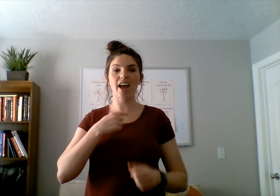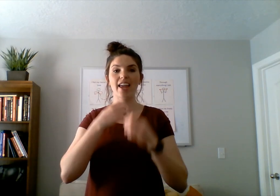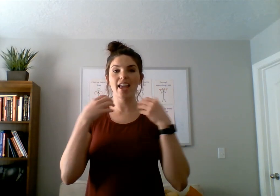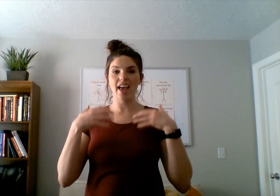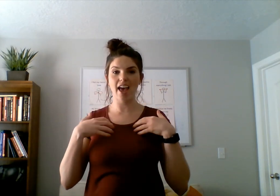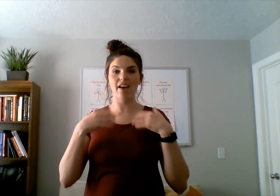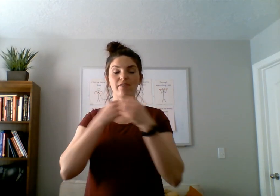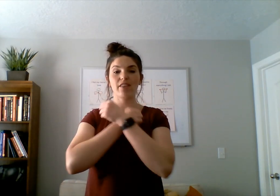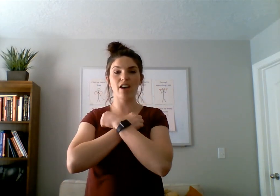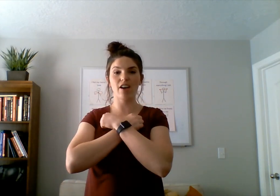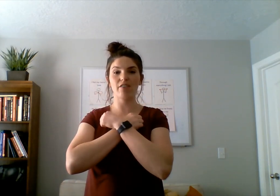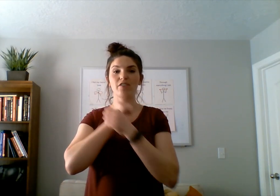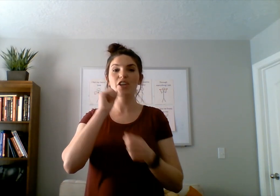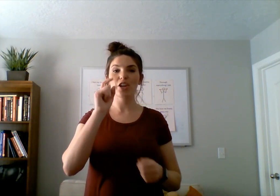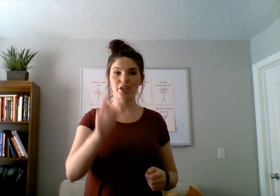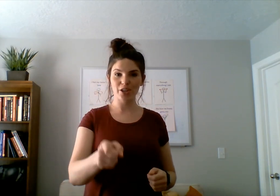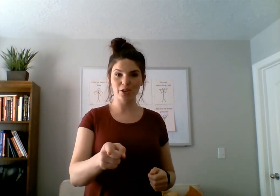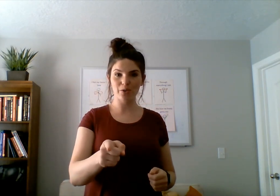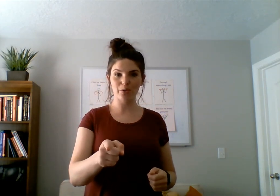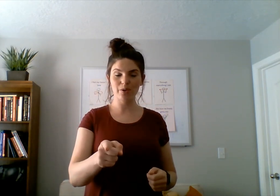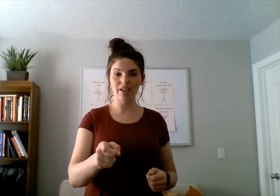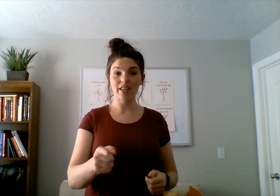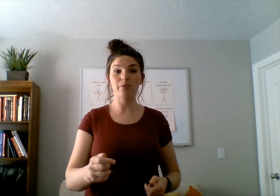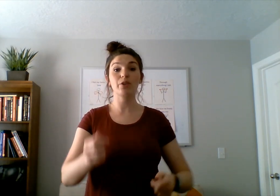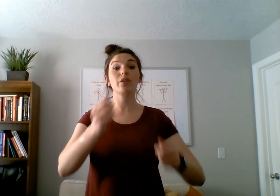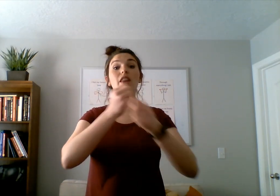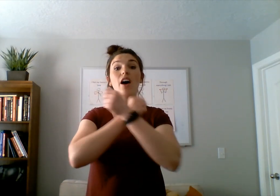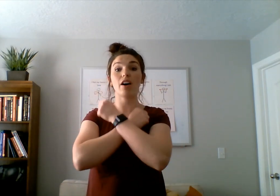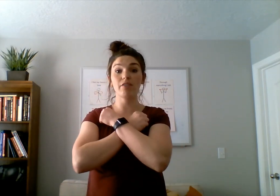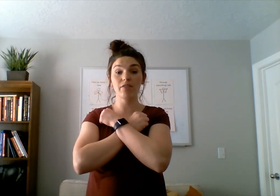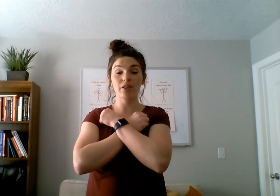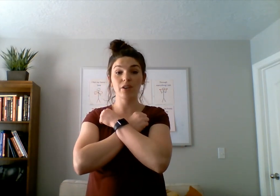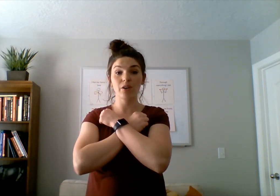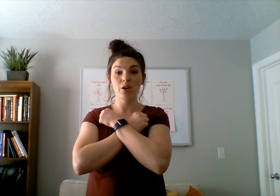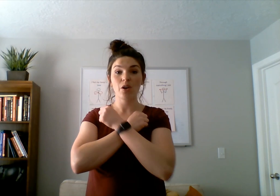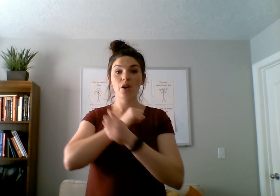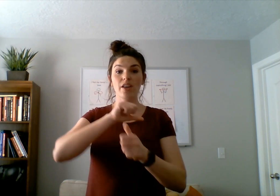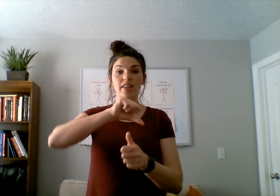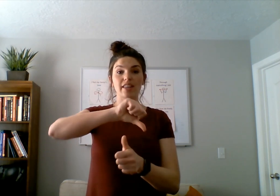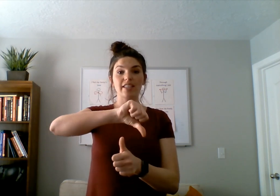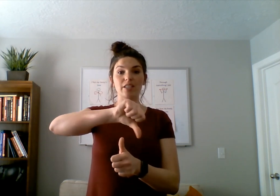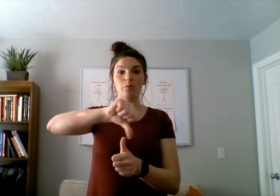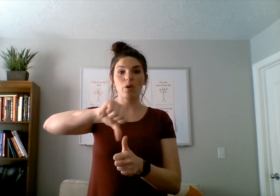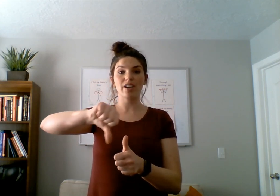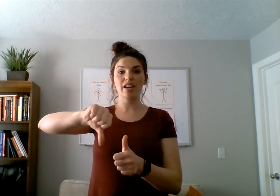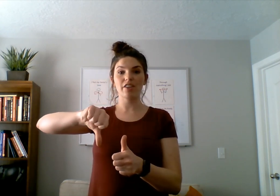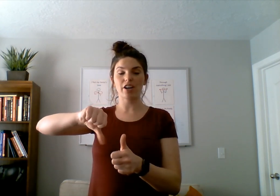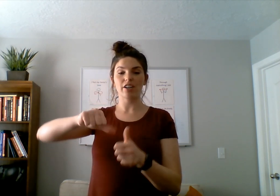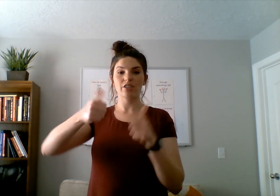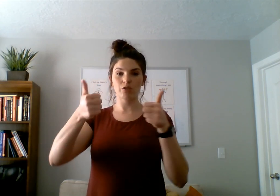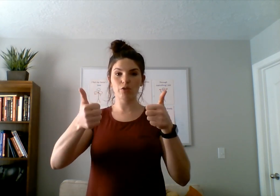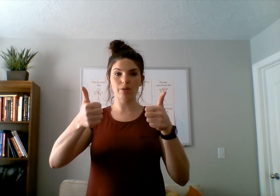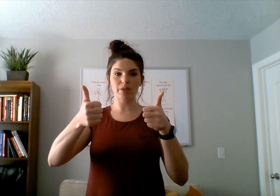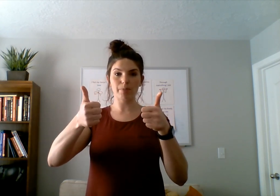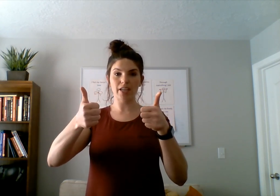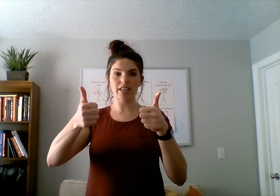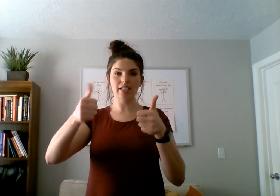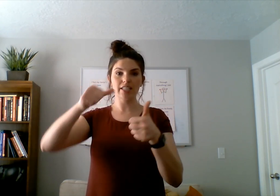have loved you. I'm going do love. Then this is one another. So two thumbs up like this